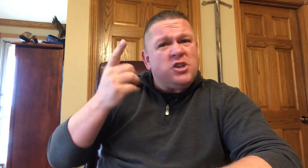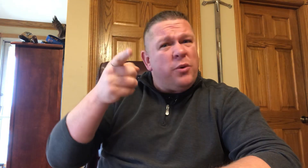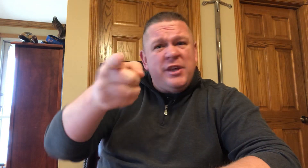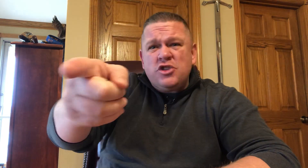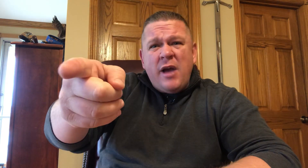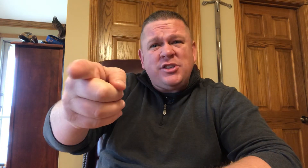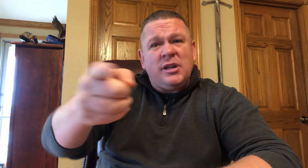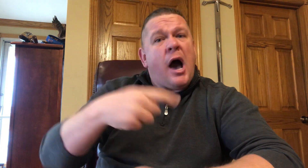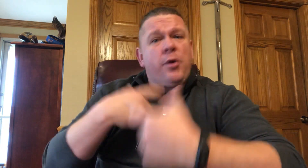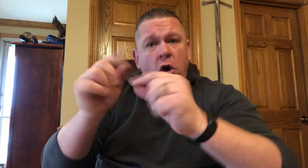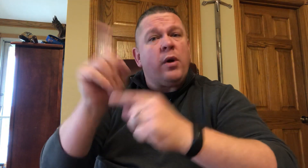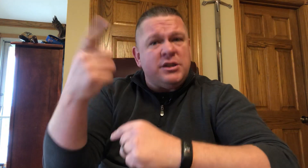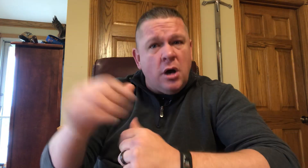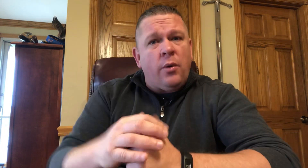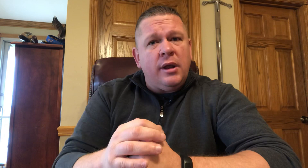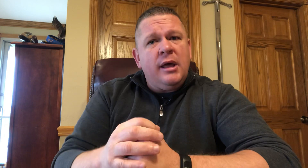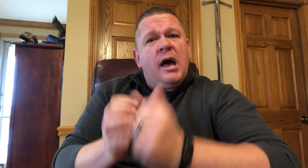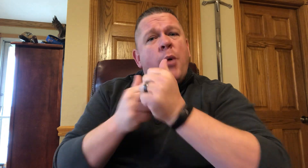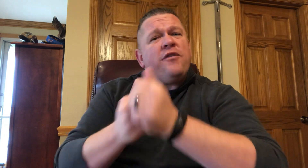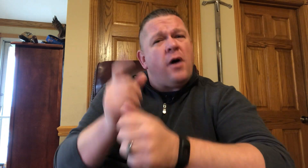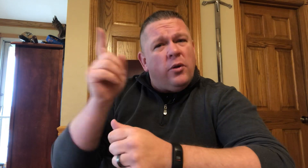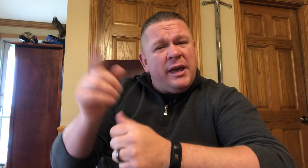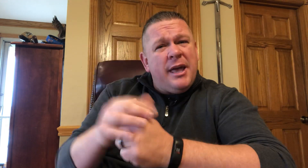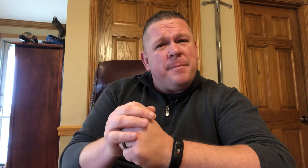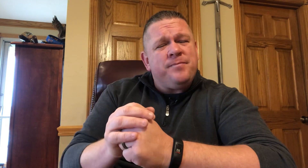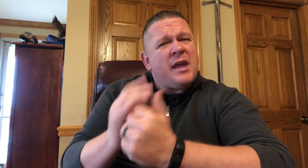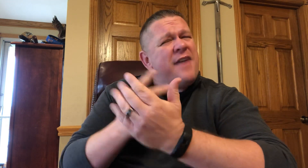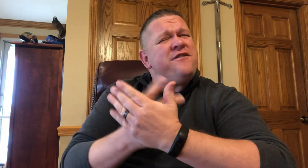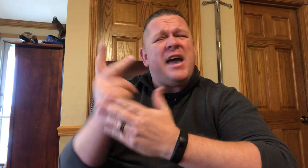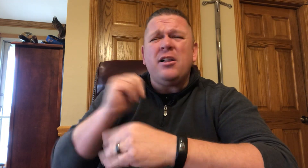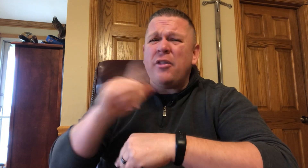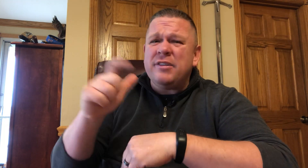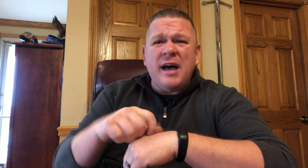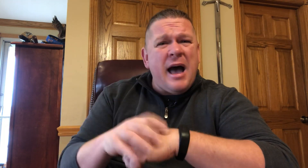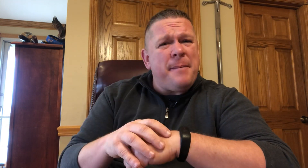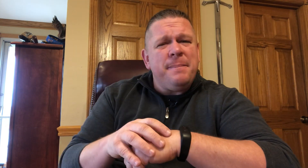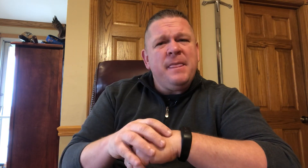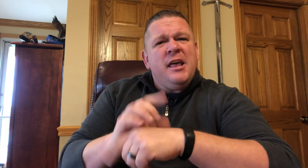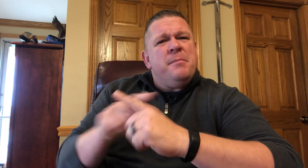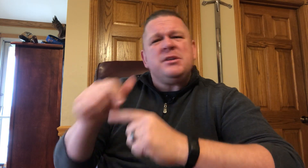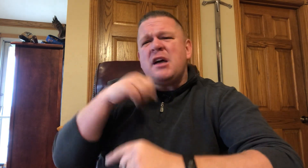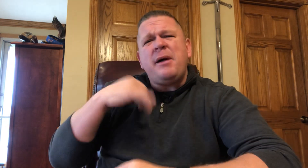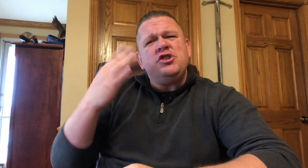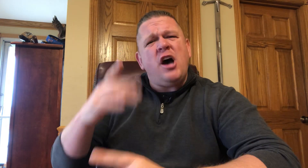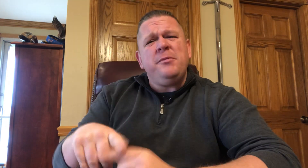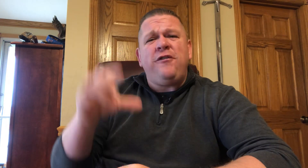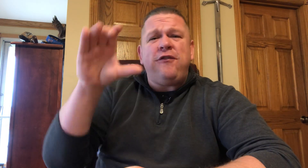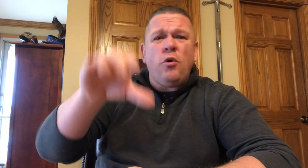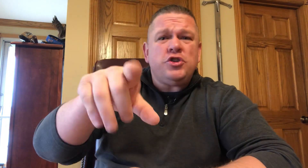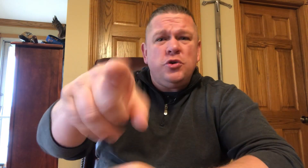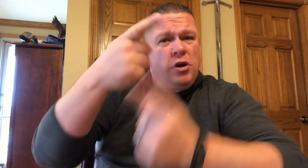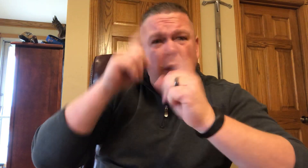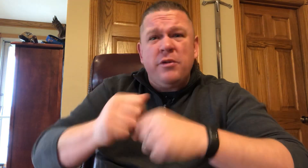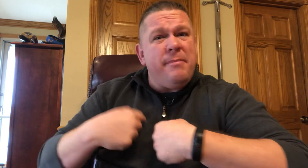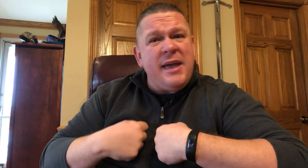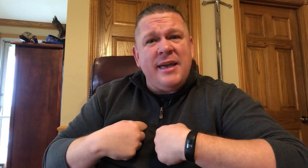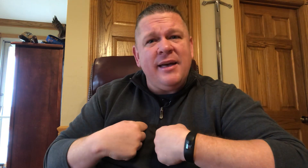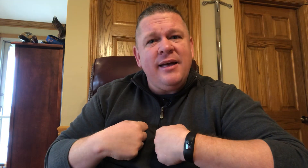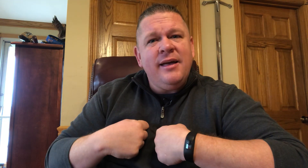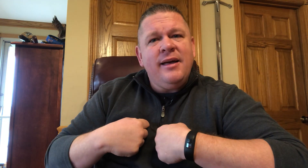this direction. I want to go where He's going. I want to follow Him. I fail all the time. But it's not my job to force you to agree with me.